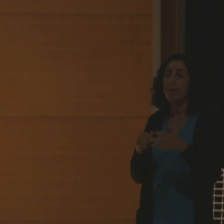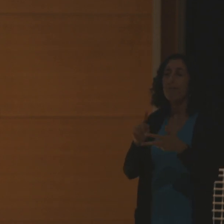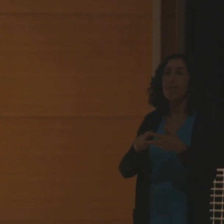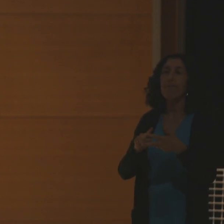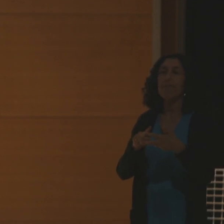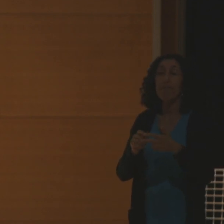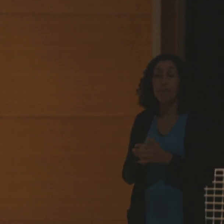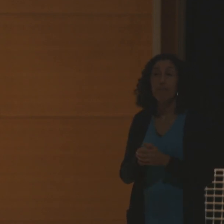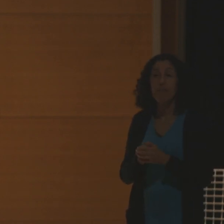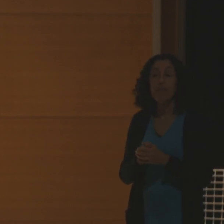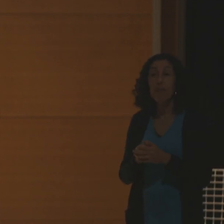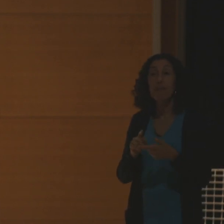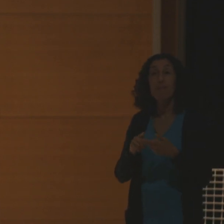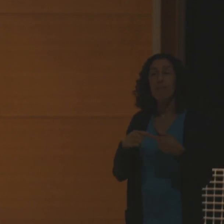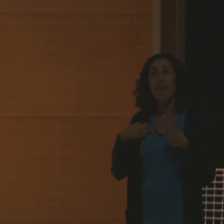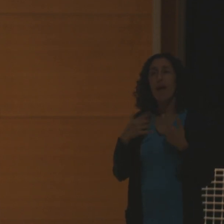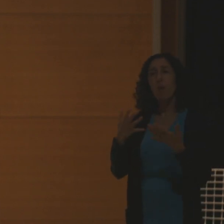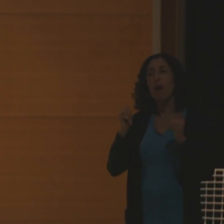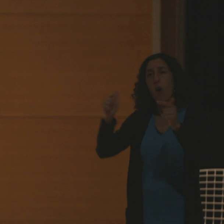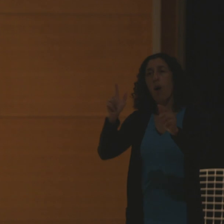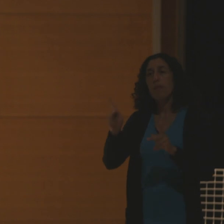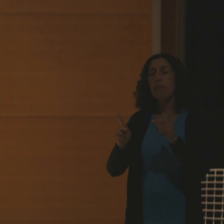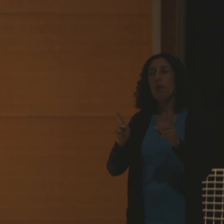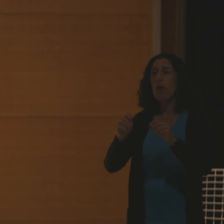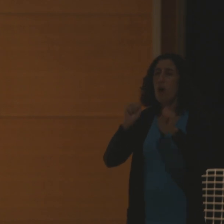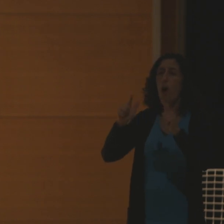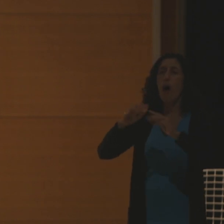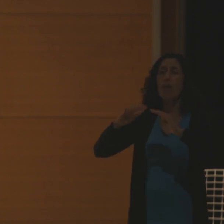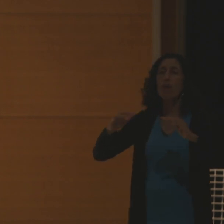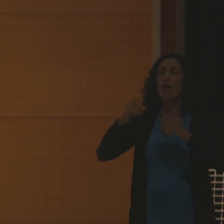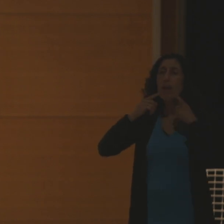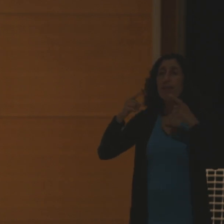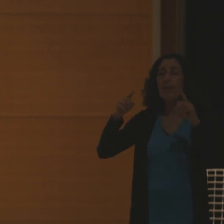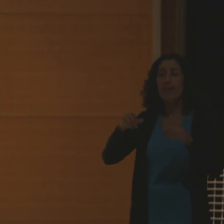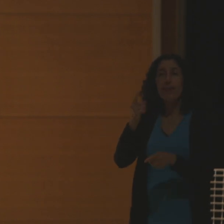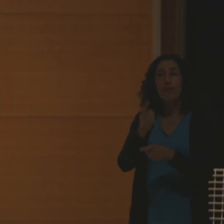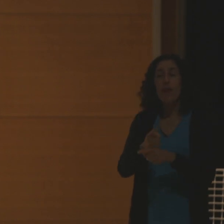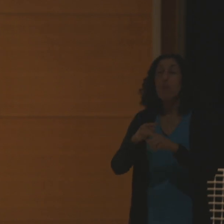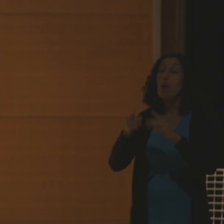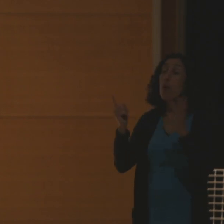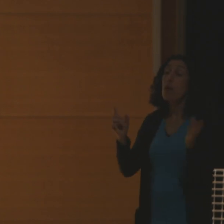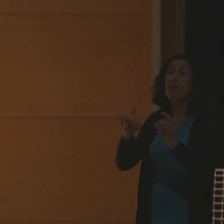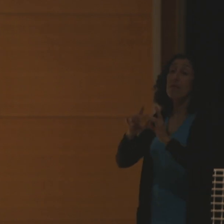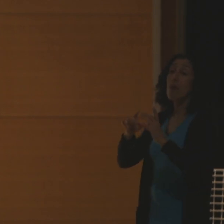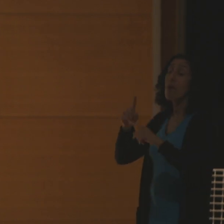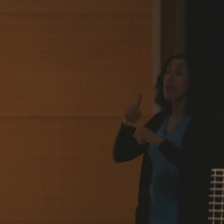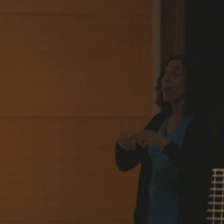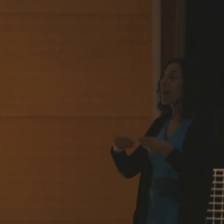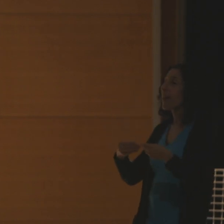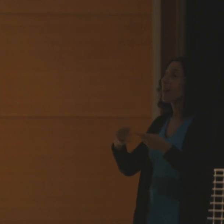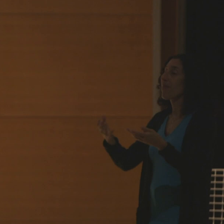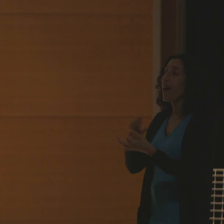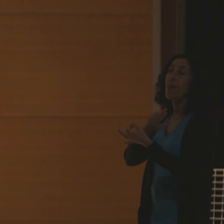2, understand that I want all people to be successful. But in the same way that Starbucks can't just give out mocha frappuccinos to anyone who